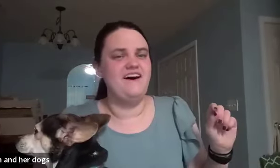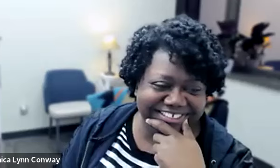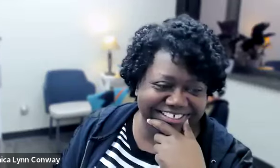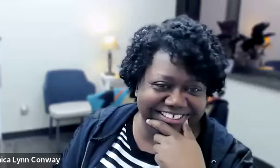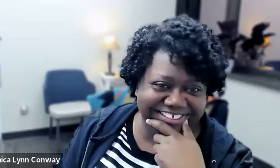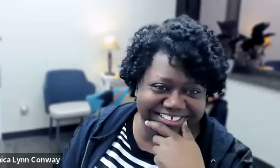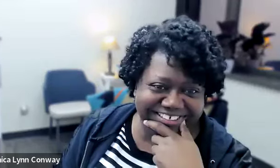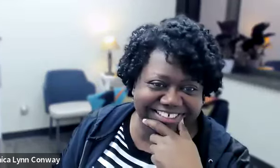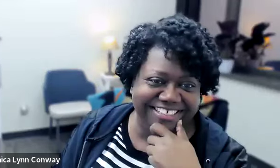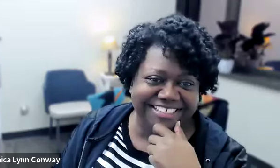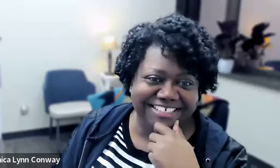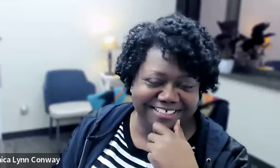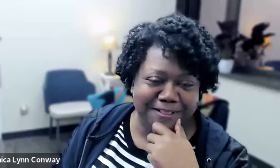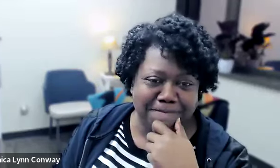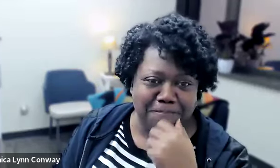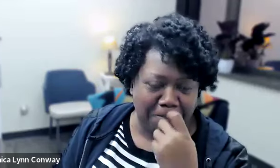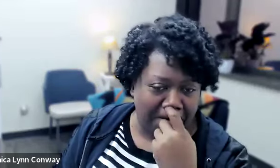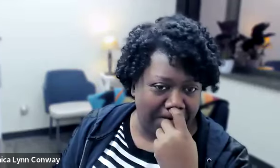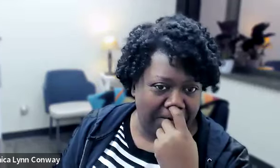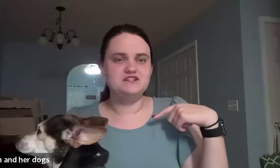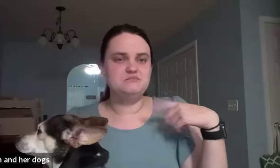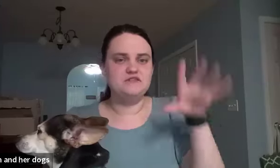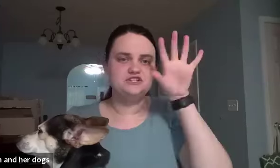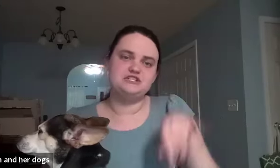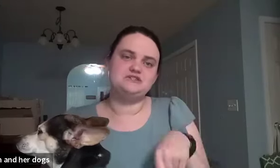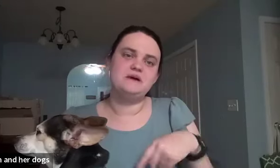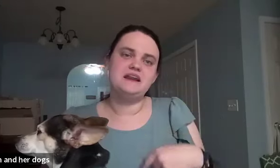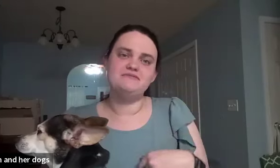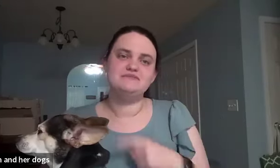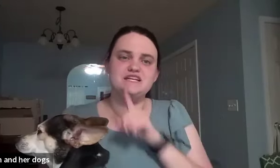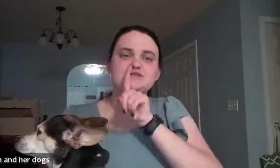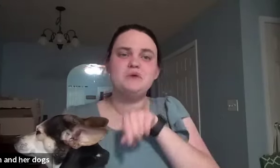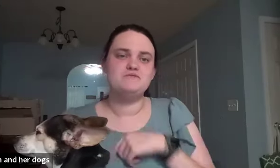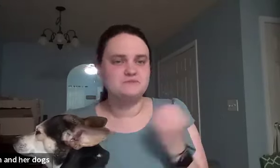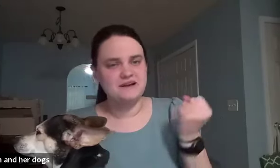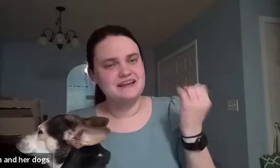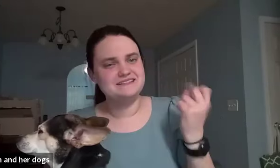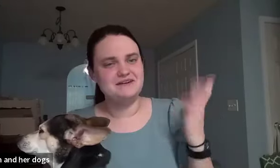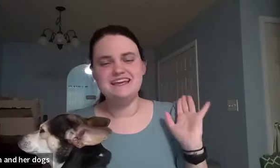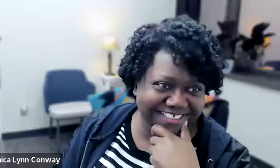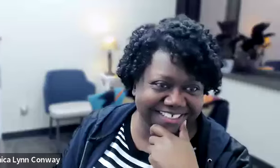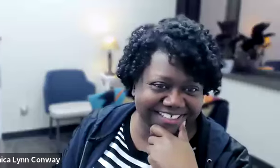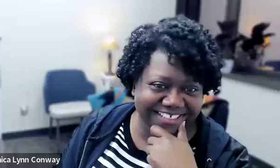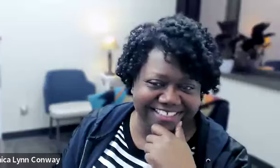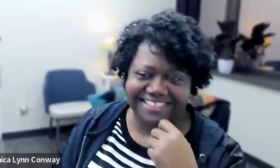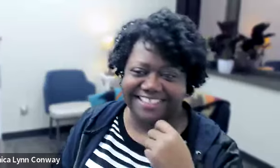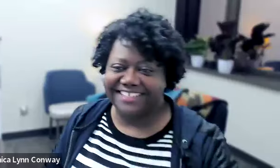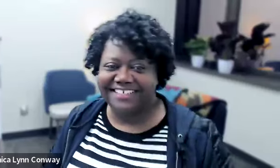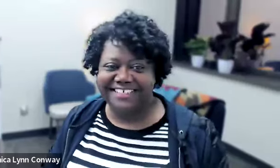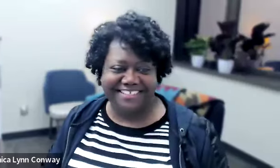home all the time with my parents and like my siblings. It's gotten to a point they're just used to it by now because I just myself. Ah,